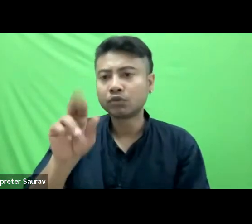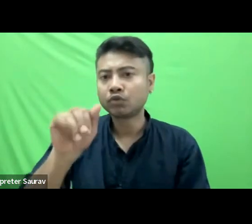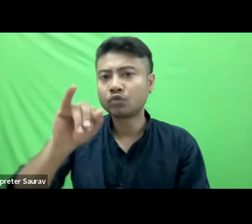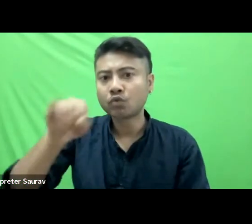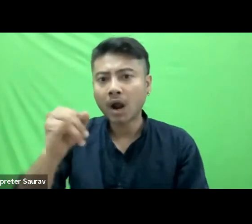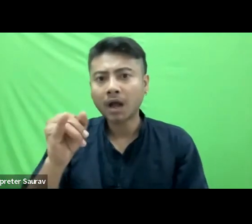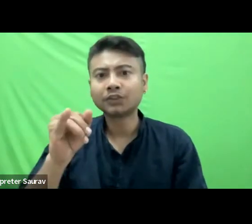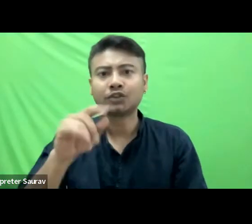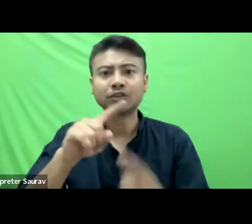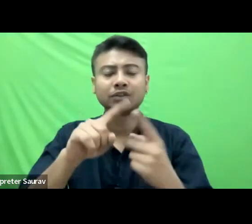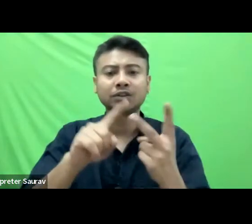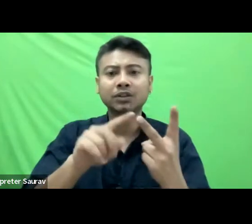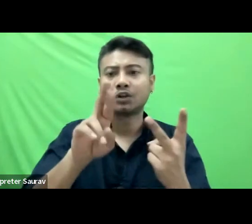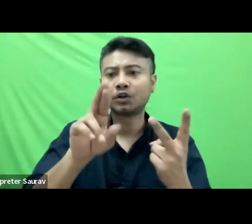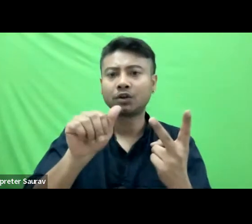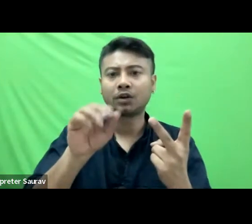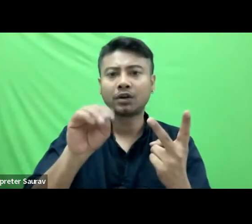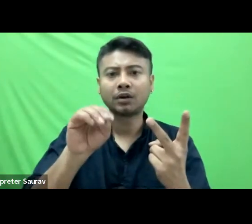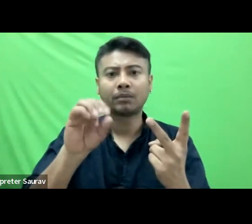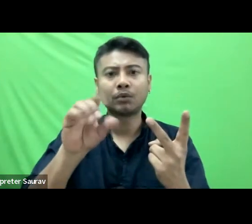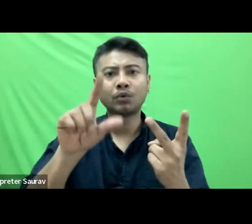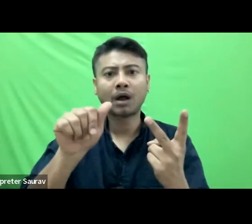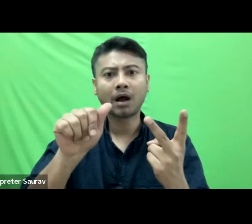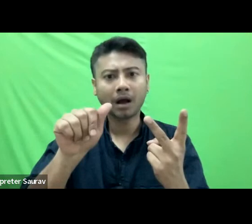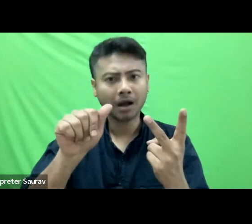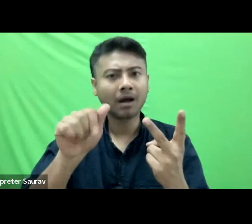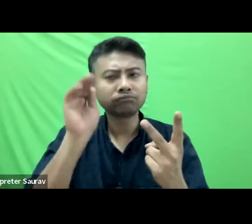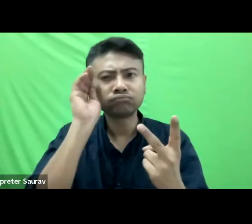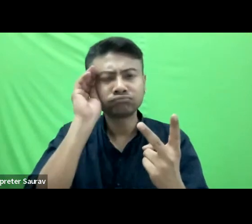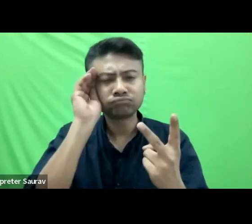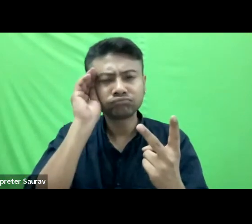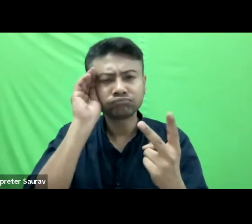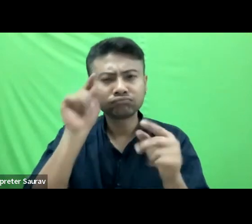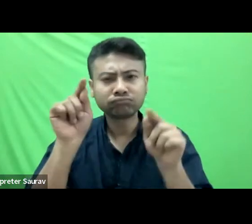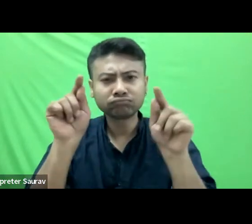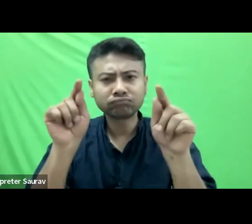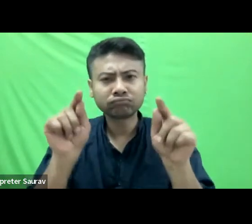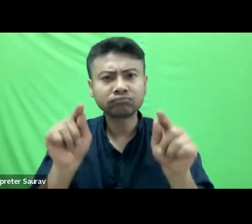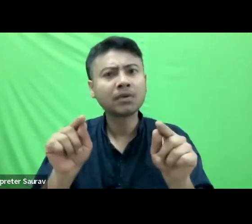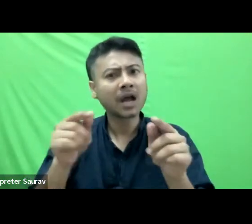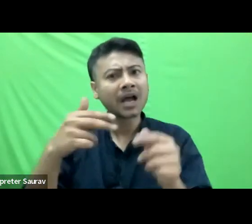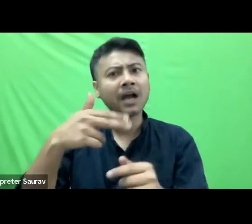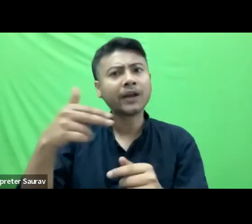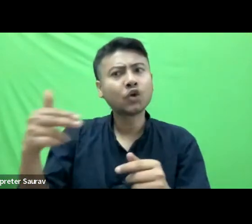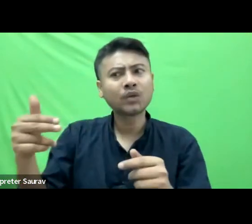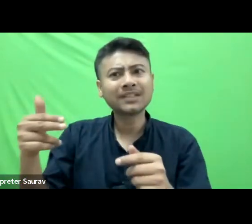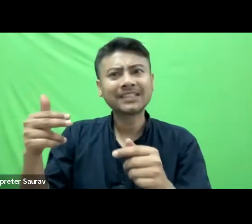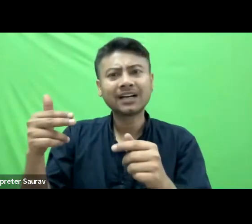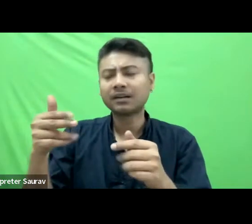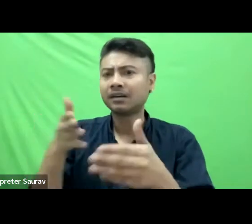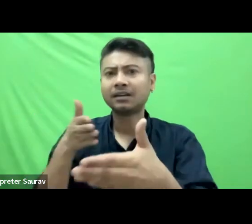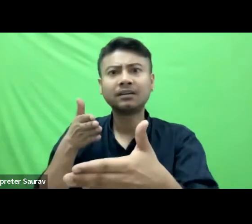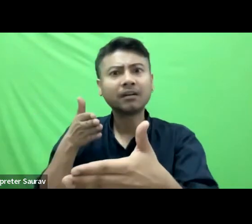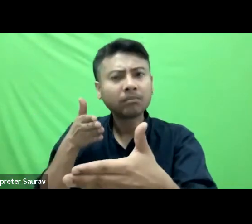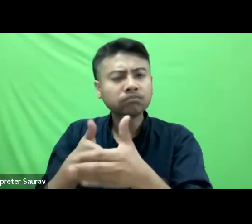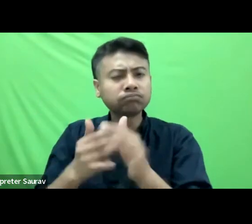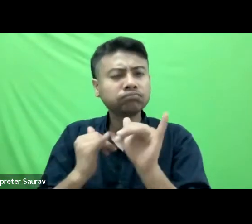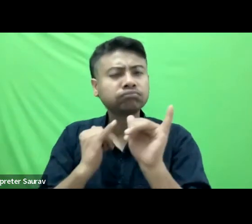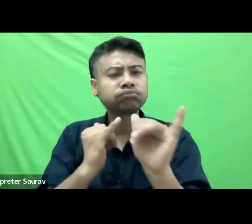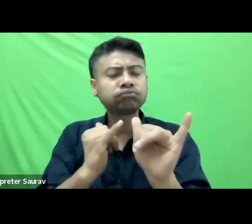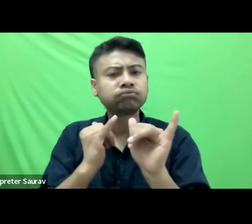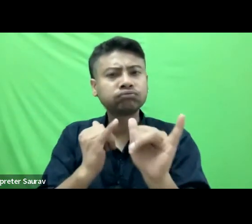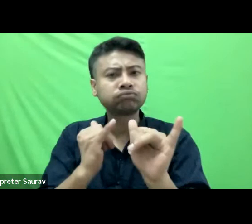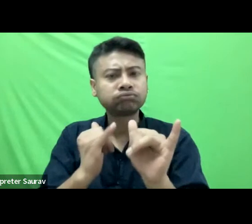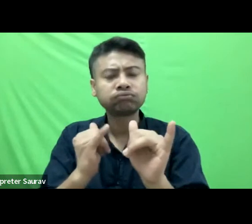interesting that here in Indonesia, we also face a similar challenges in terms of inclusive